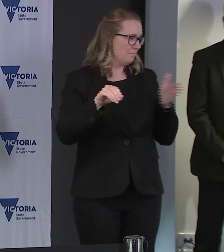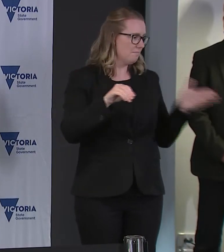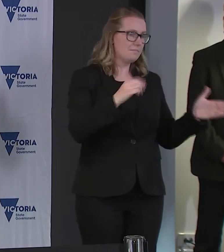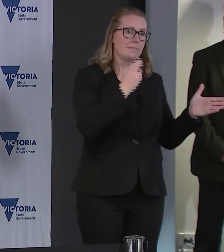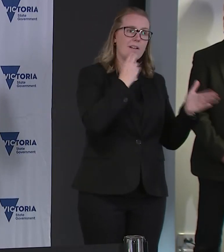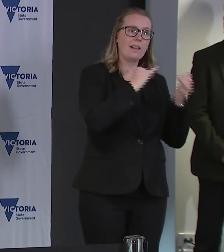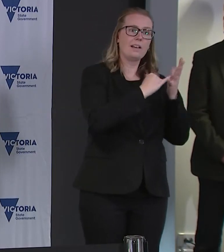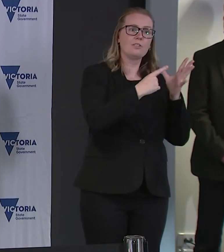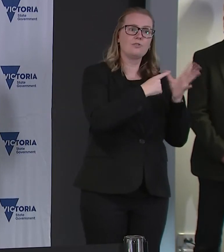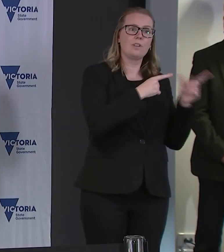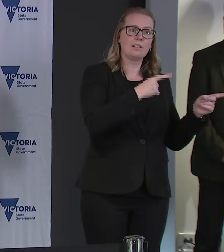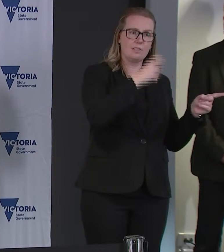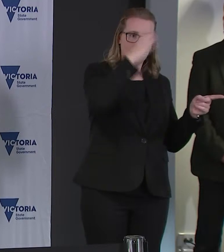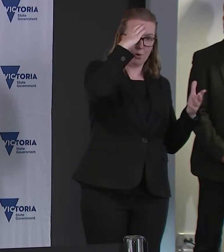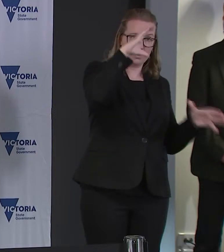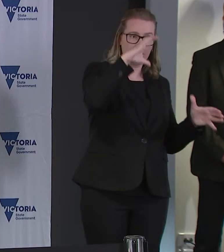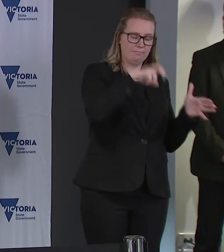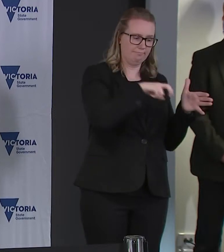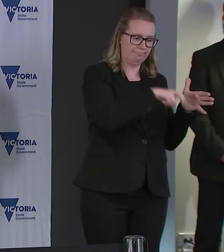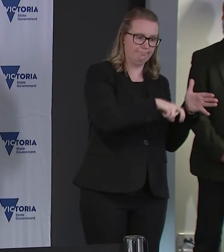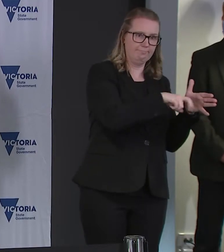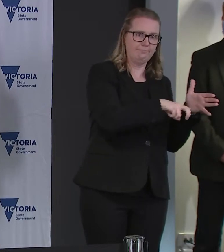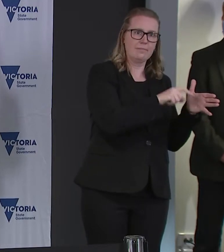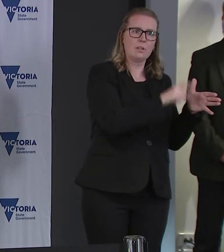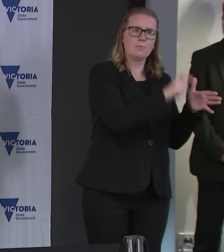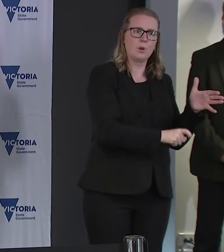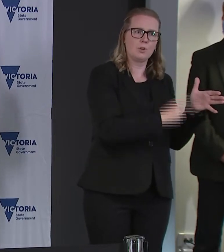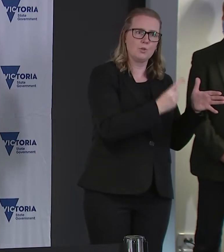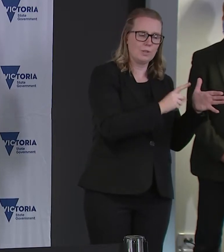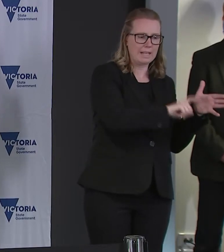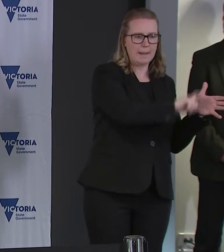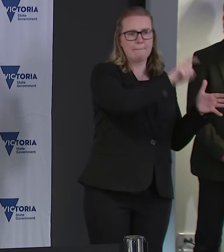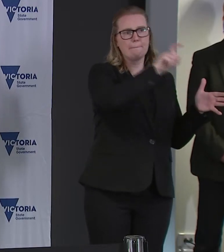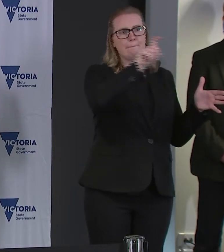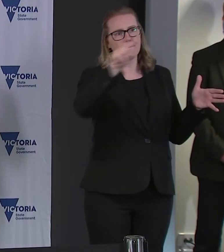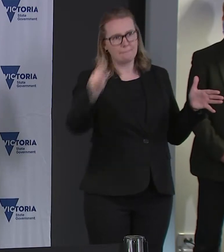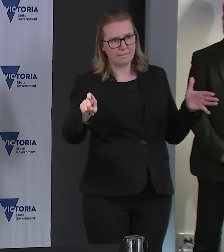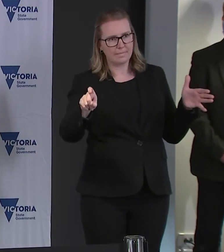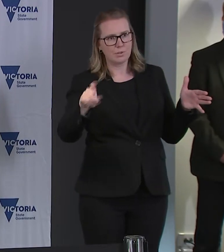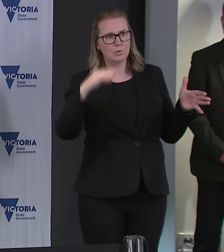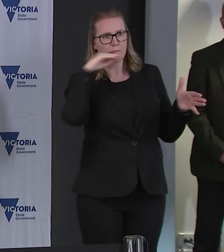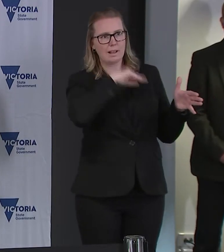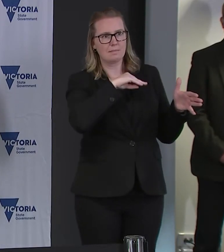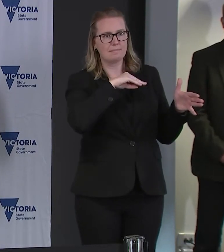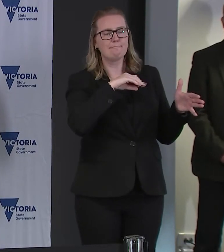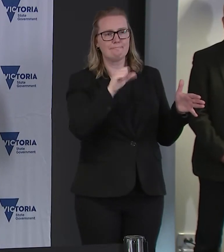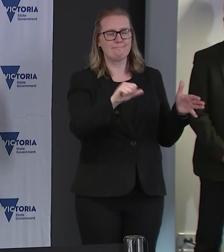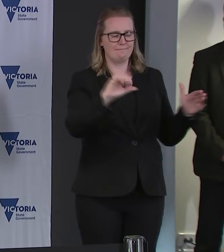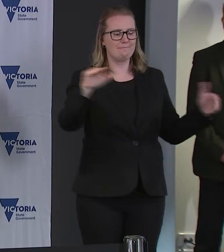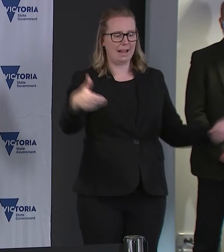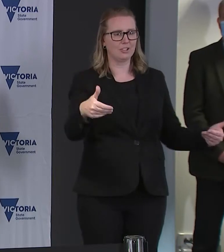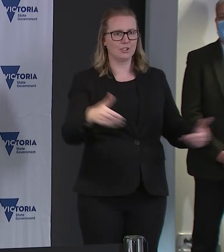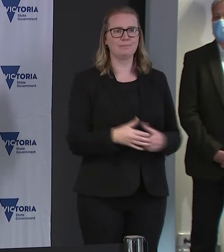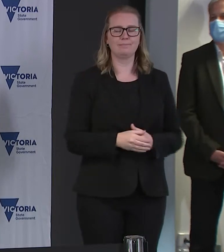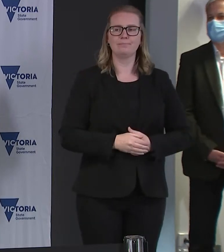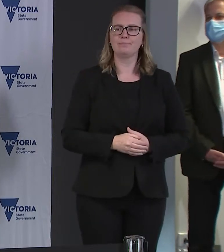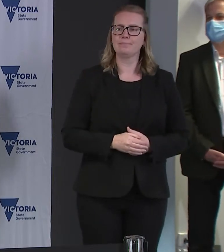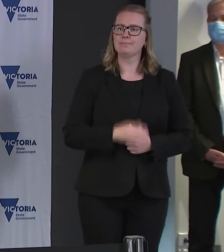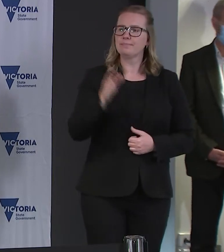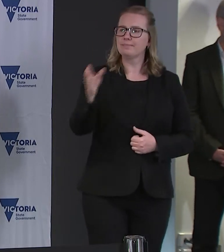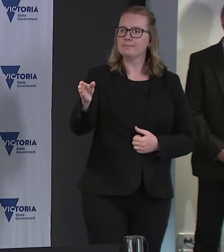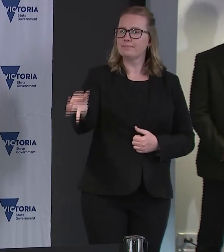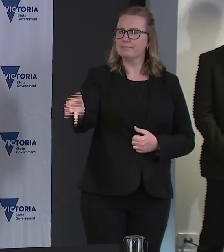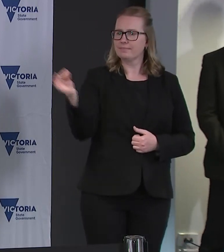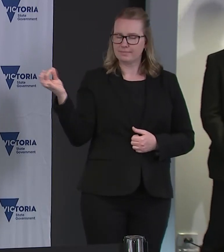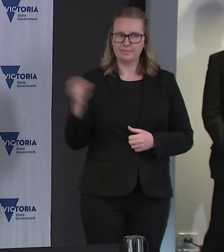the original patient was that came to Melbourne came from. Yeah, so it's a clear match with that. Sharon, given that we've got such